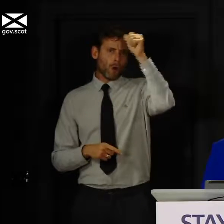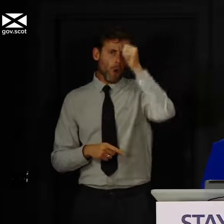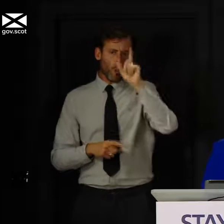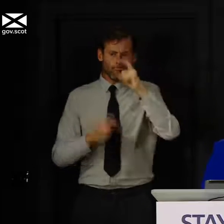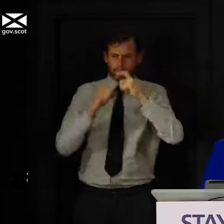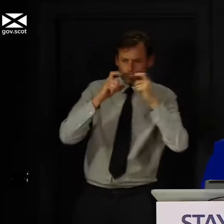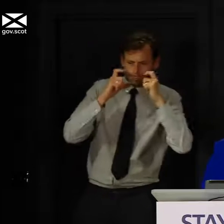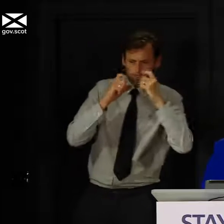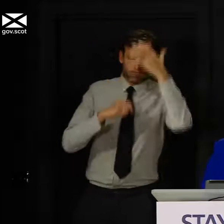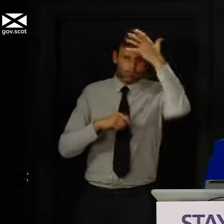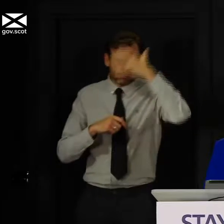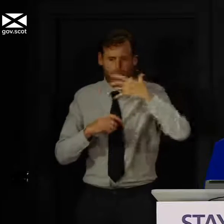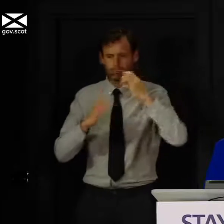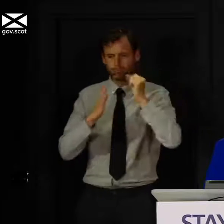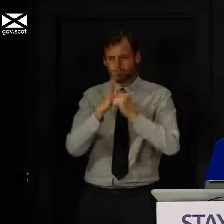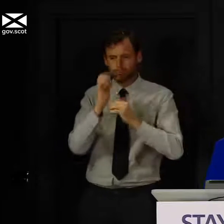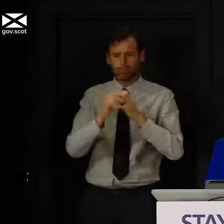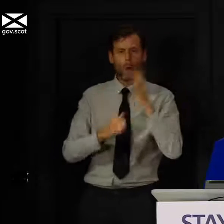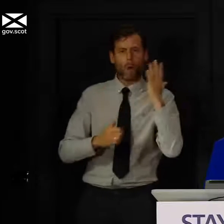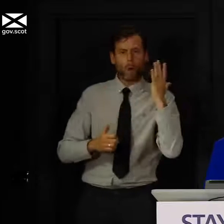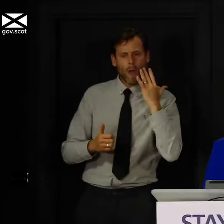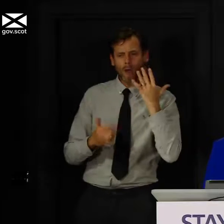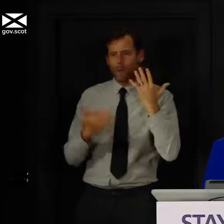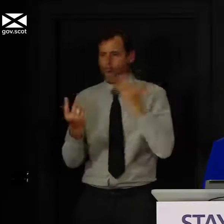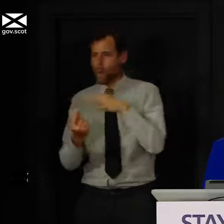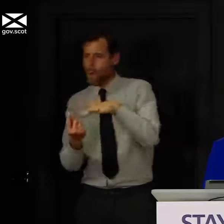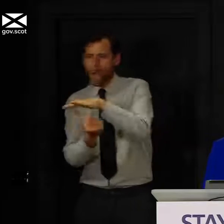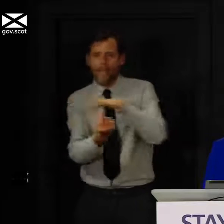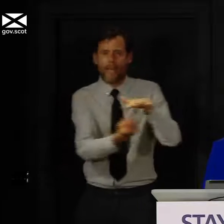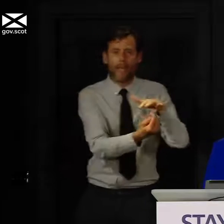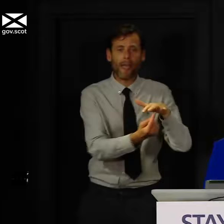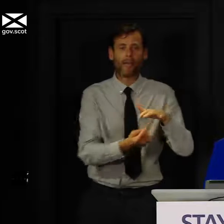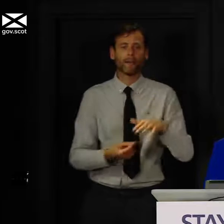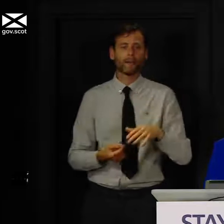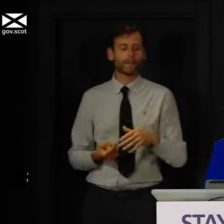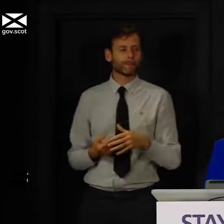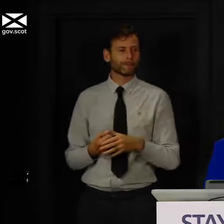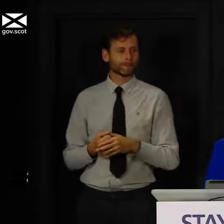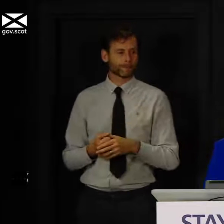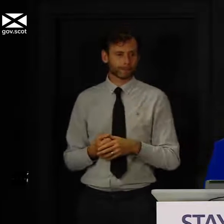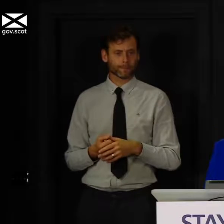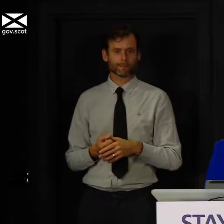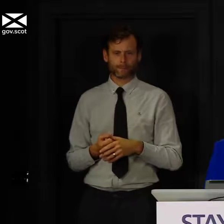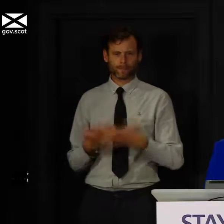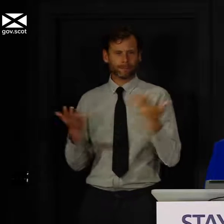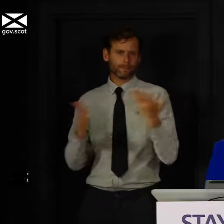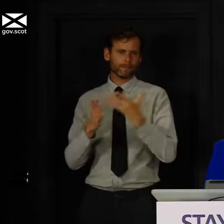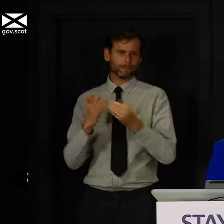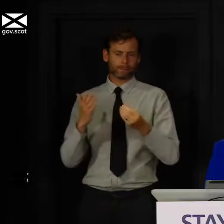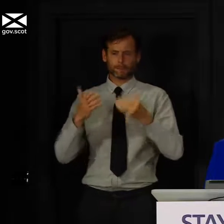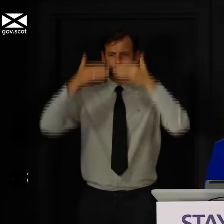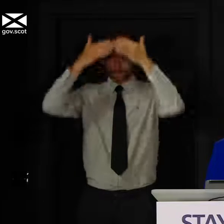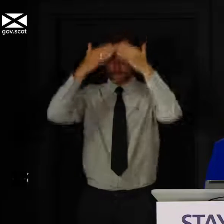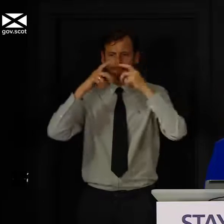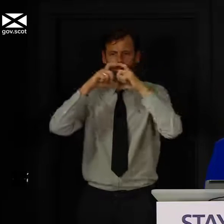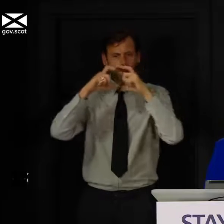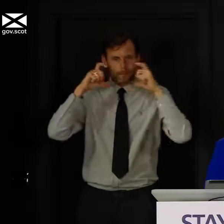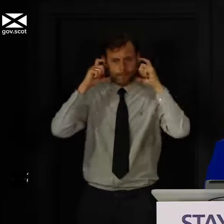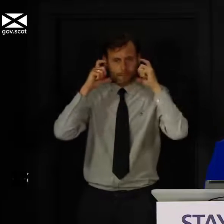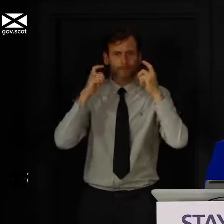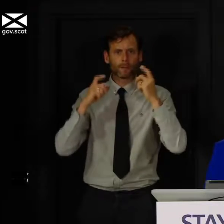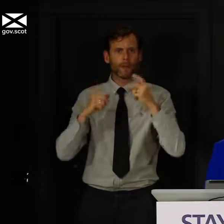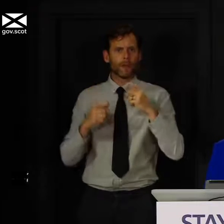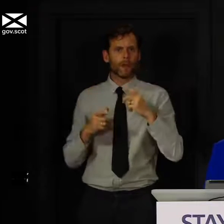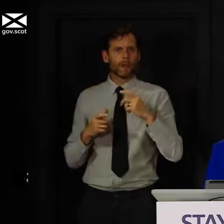take those decisions, as I said in my opening comments, around the wearing of surgical masks and a number of